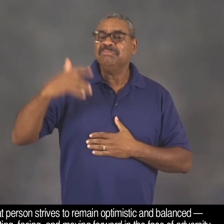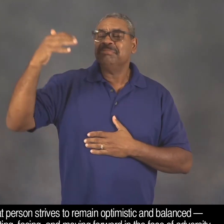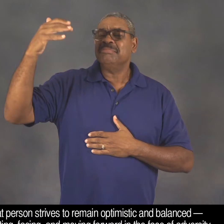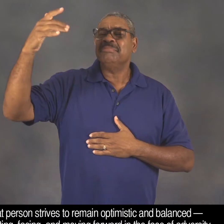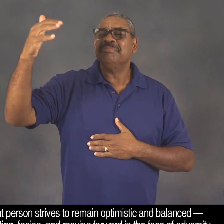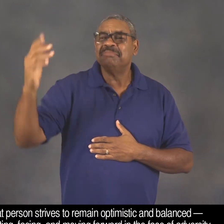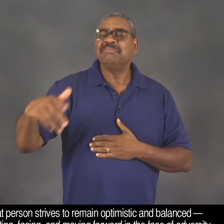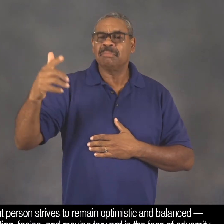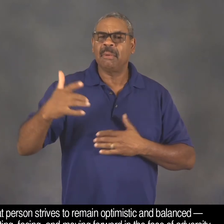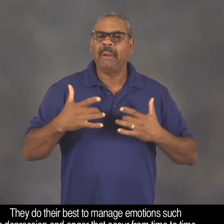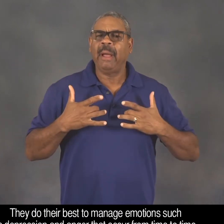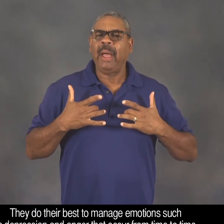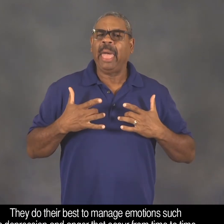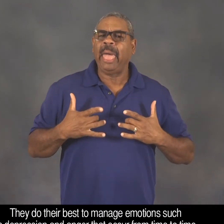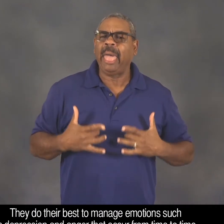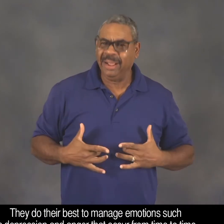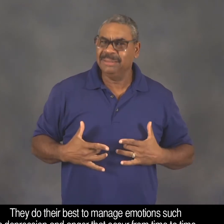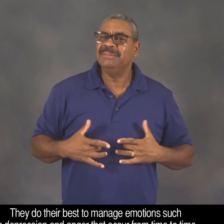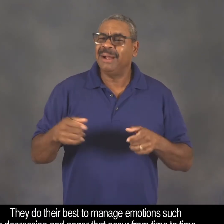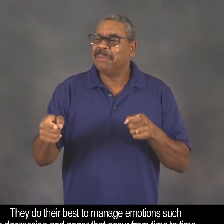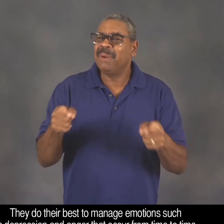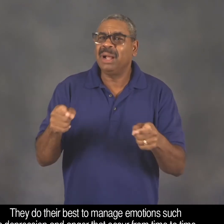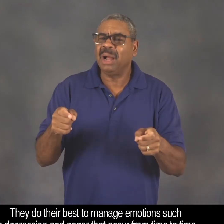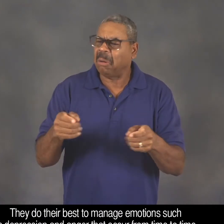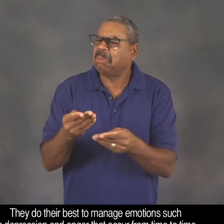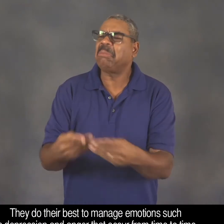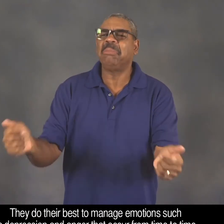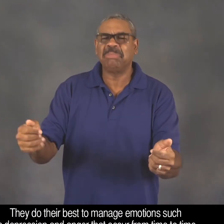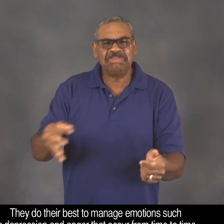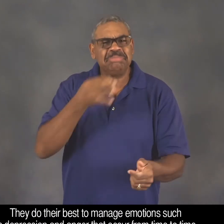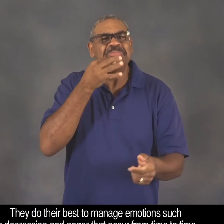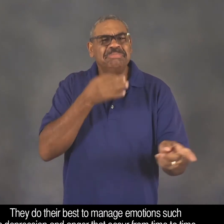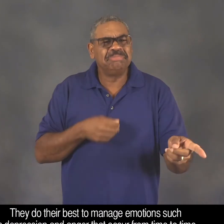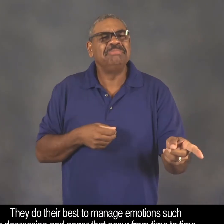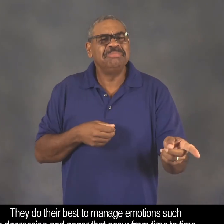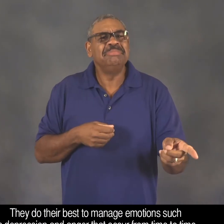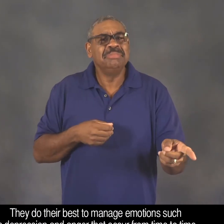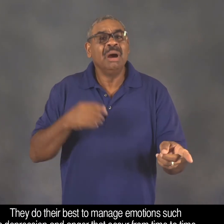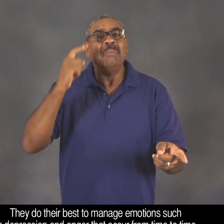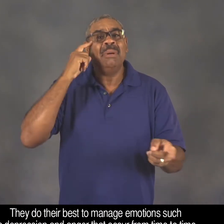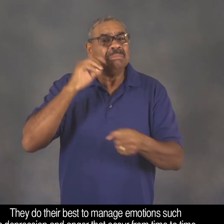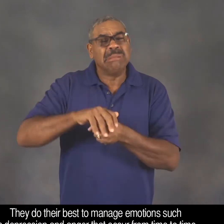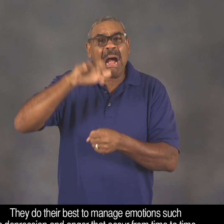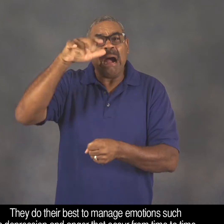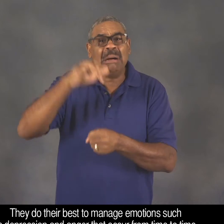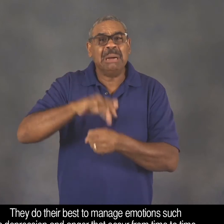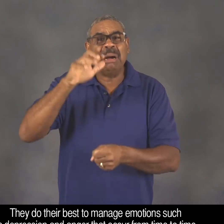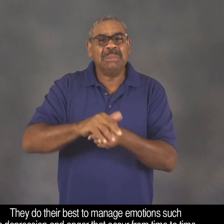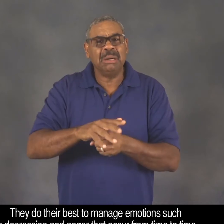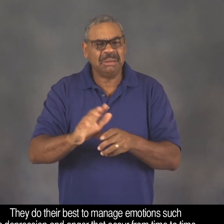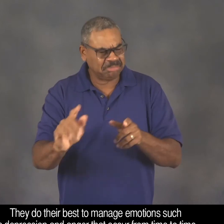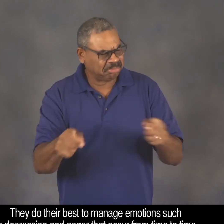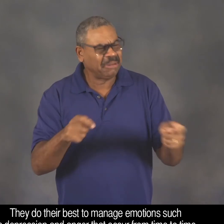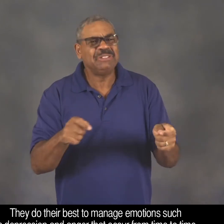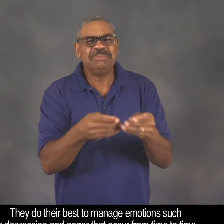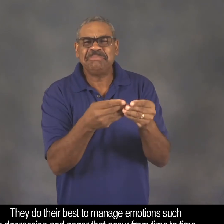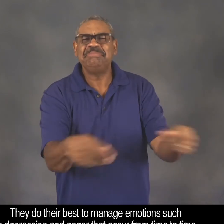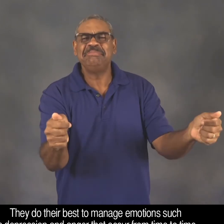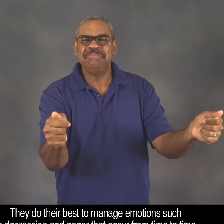of adversity. They do their best to manage emotions such as depression and anger that occur from time